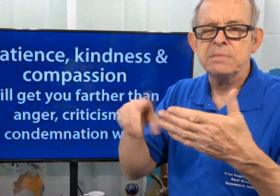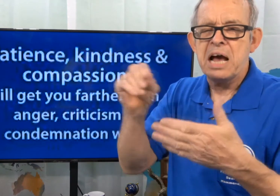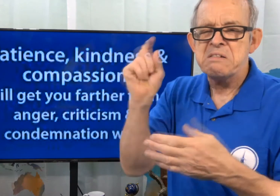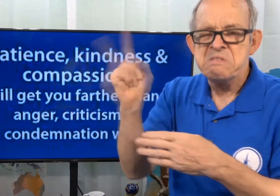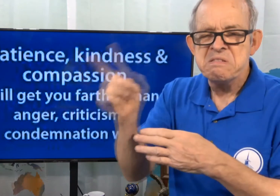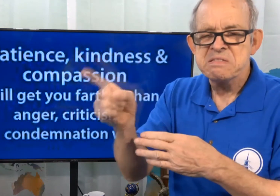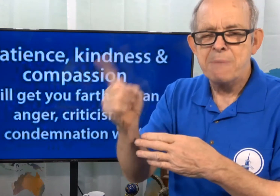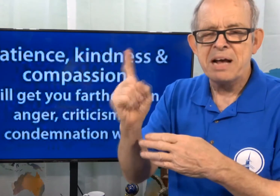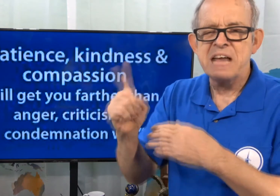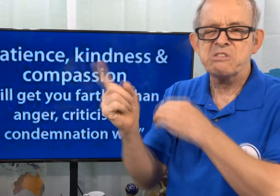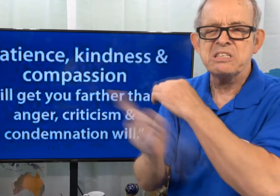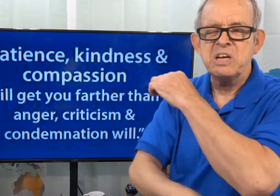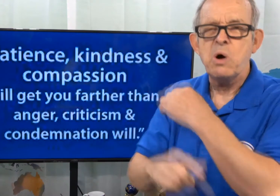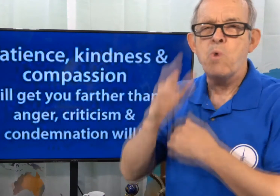and condemnation will.